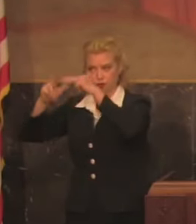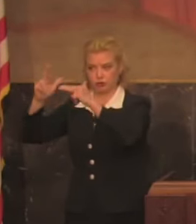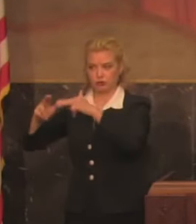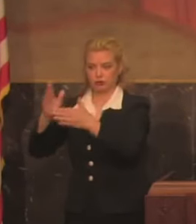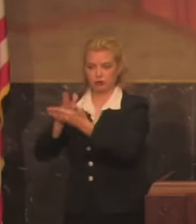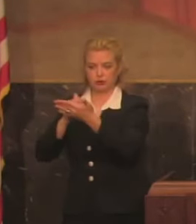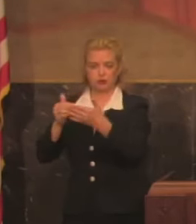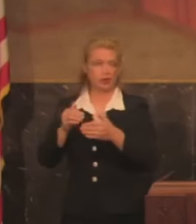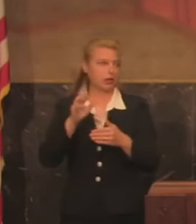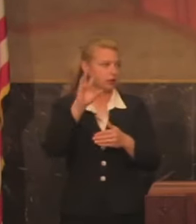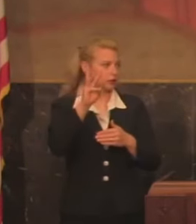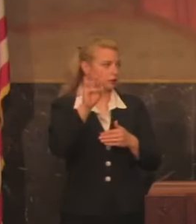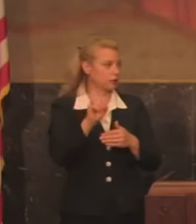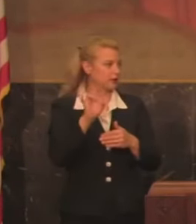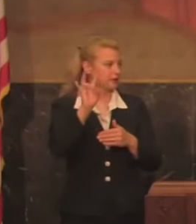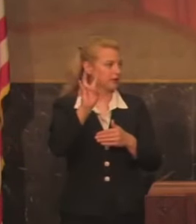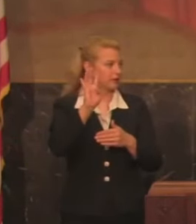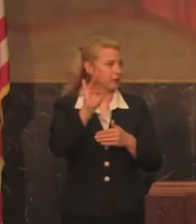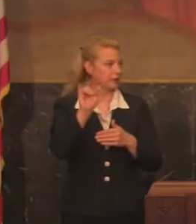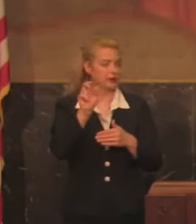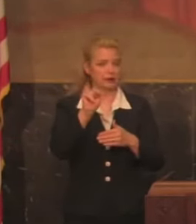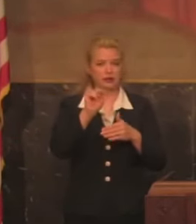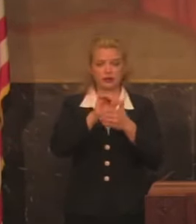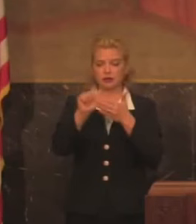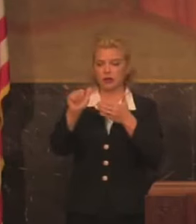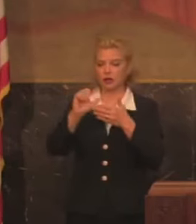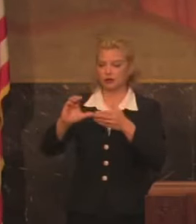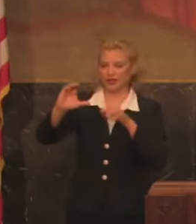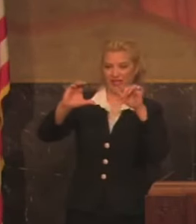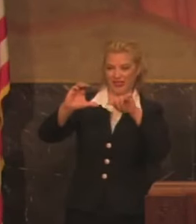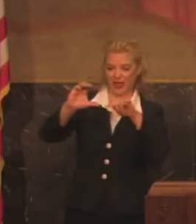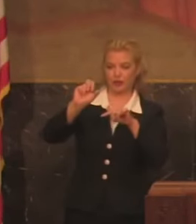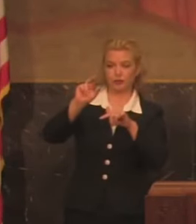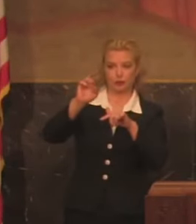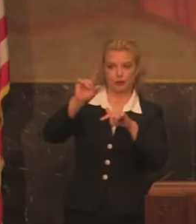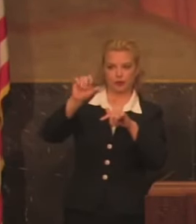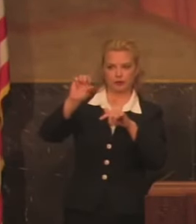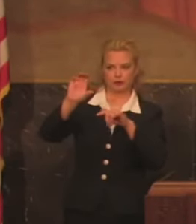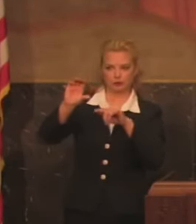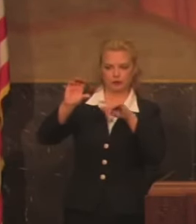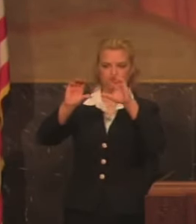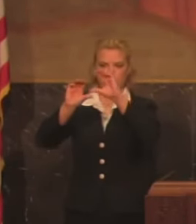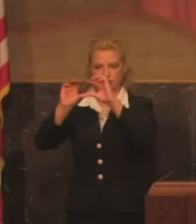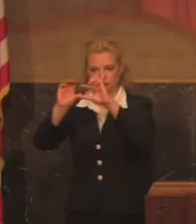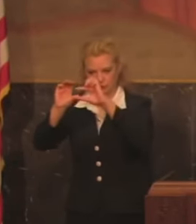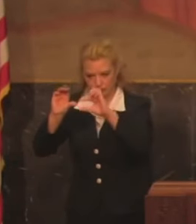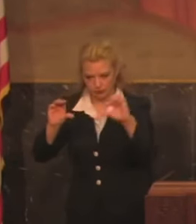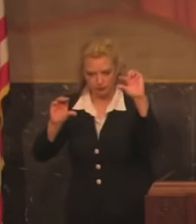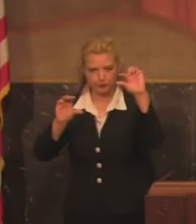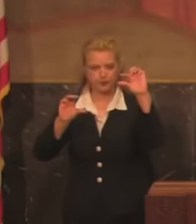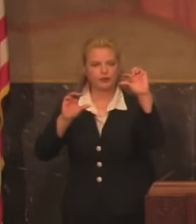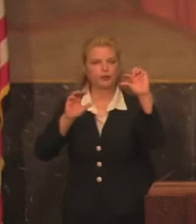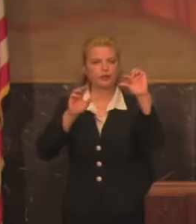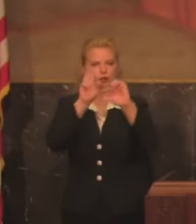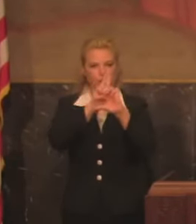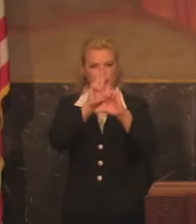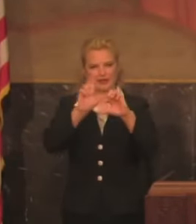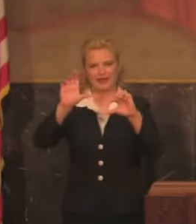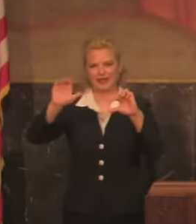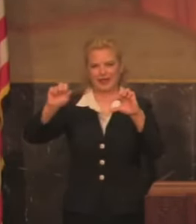million of the surplus, we will be working to clean out smaller projects from capital outlay. And using cash up